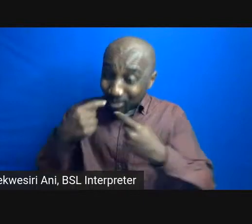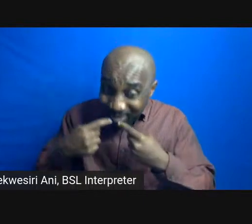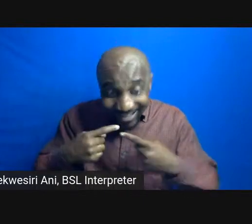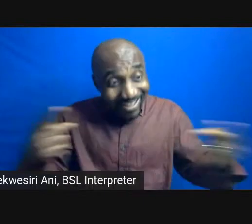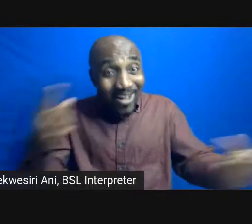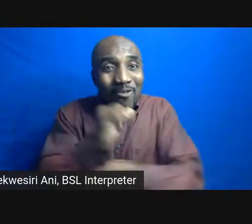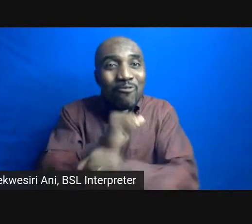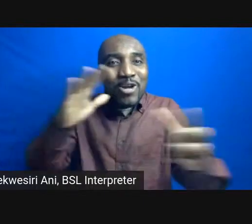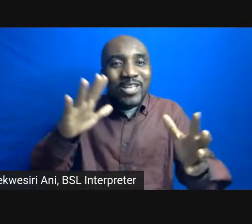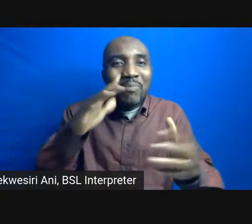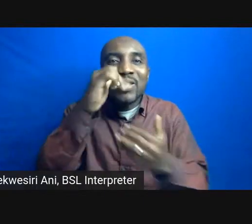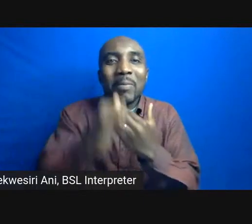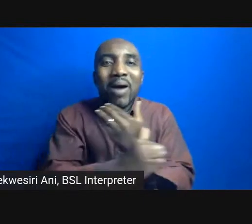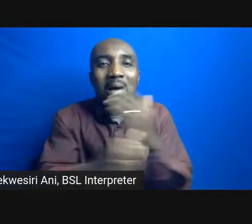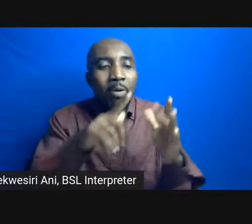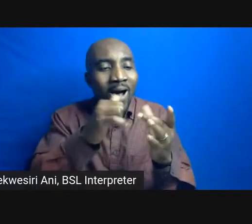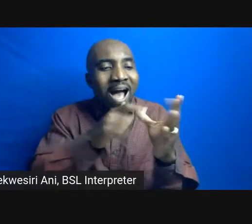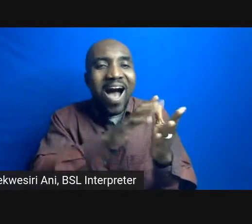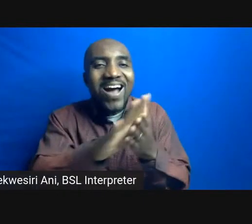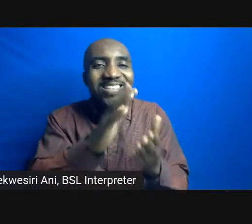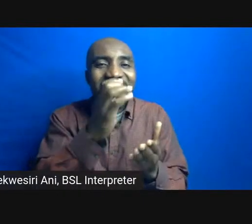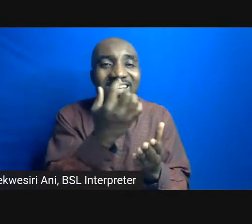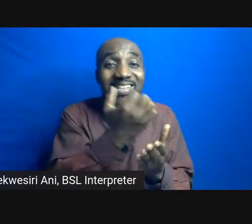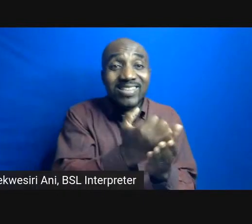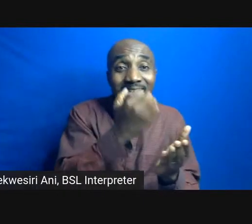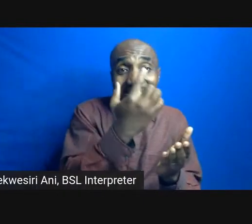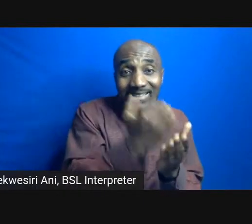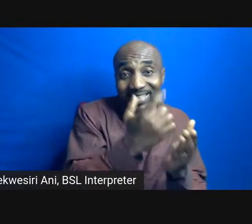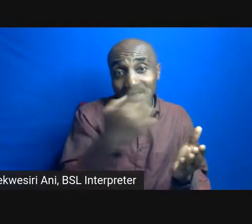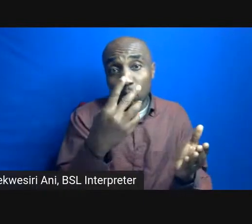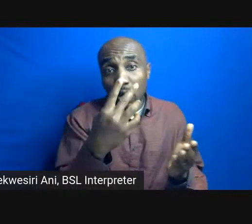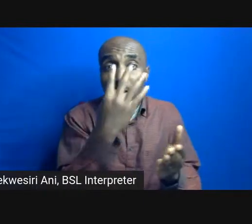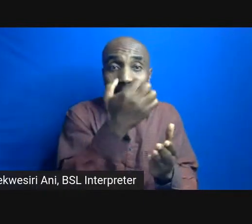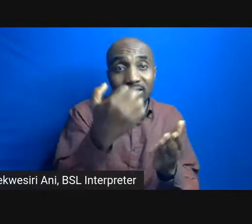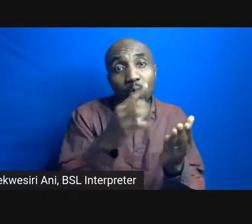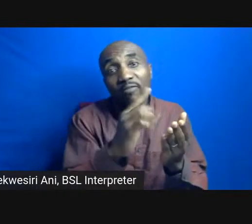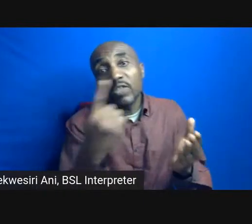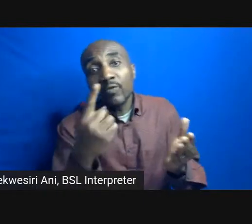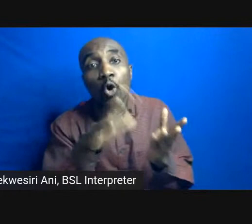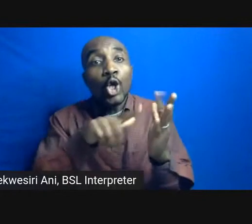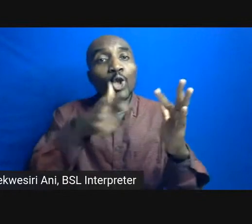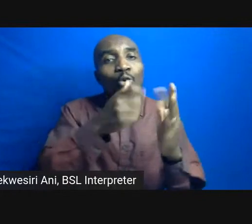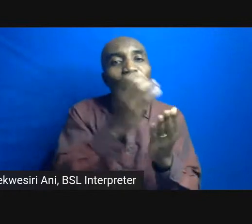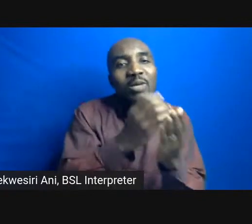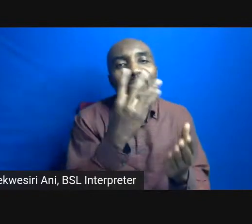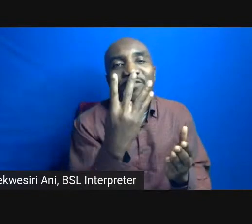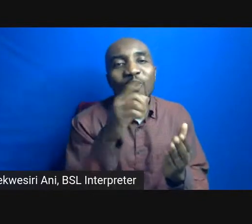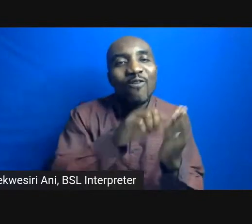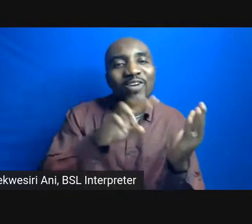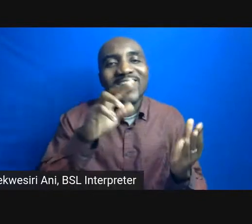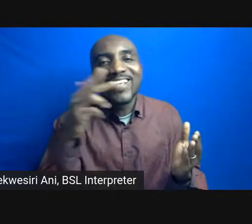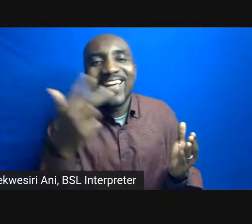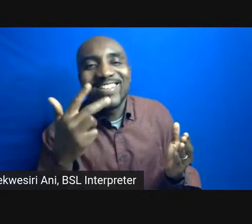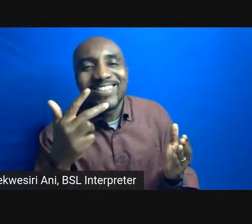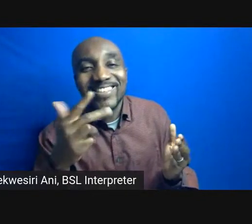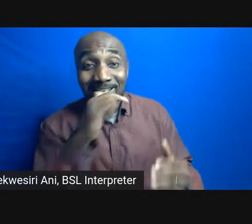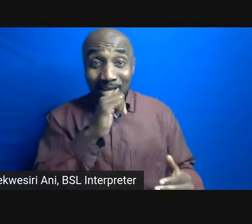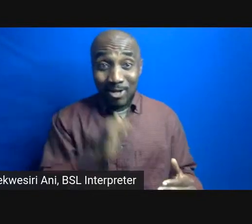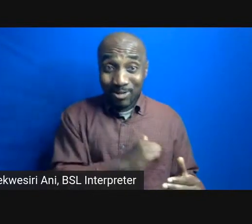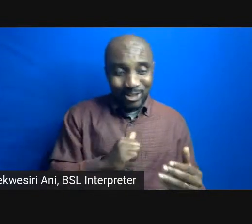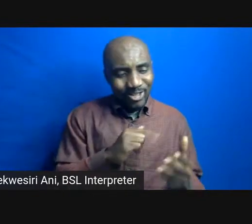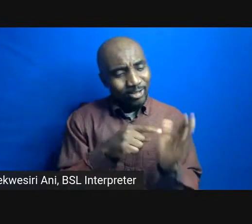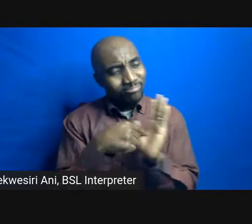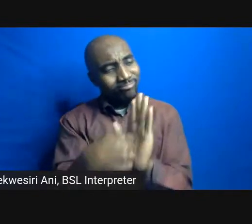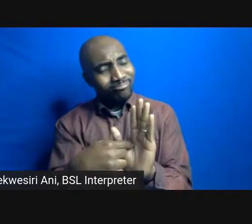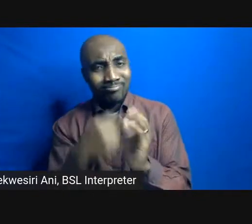Isaiah 61 verse 1 and Luke 4 verse 18. Christians speak about the work of Christ,